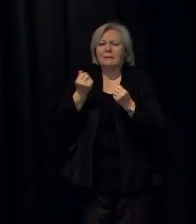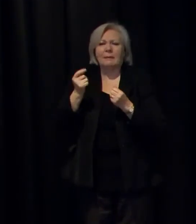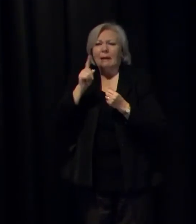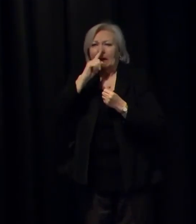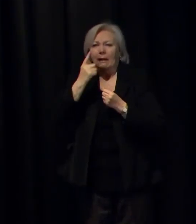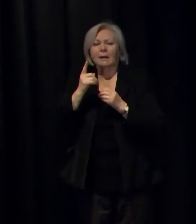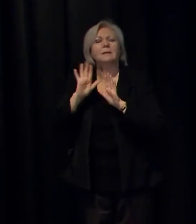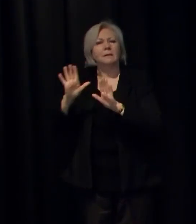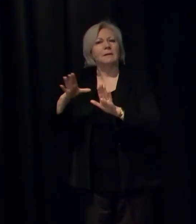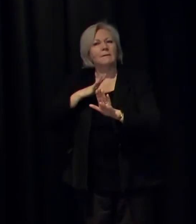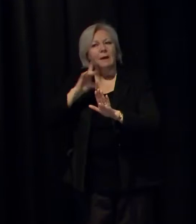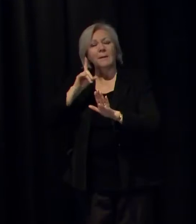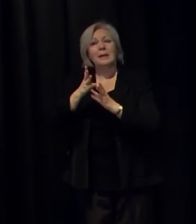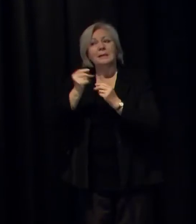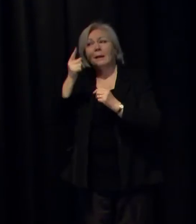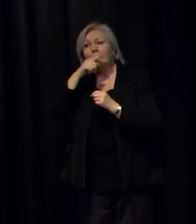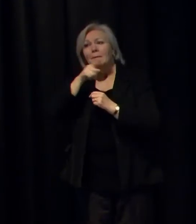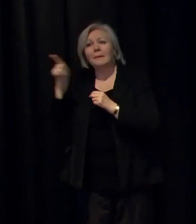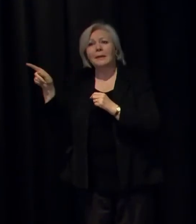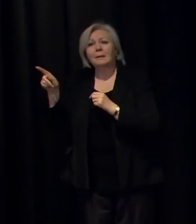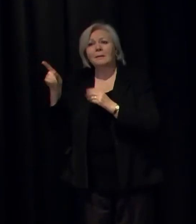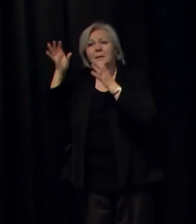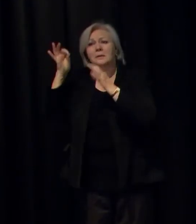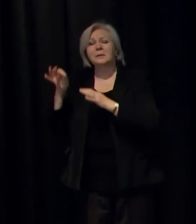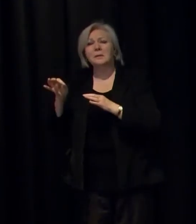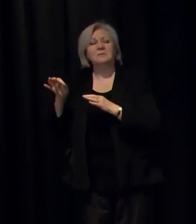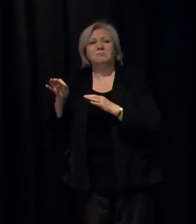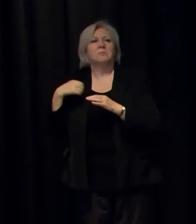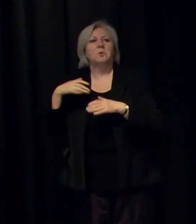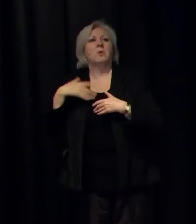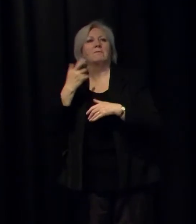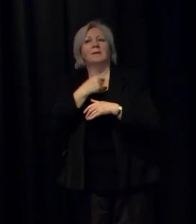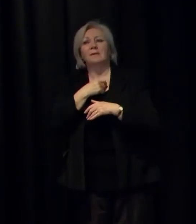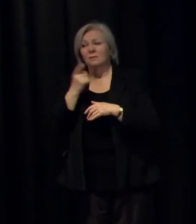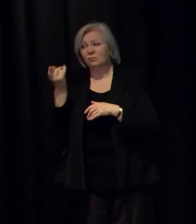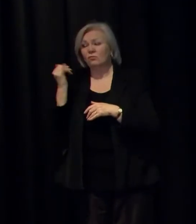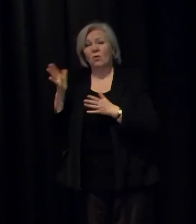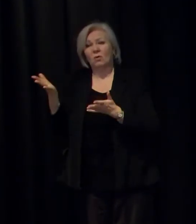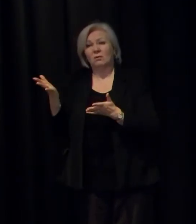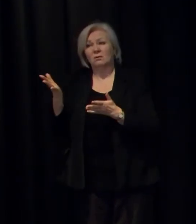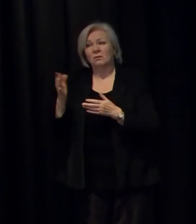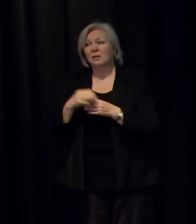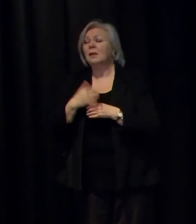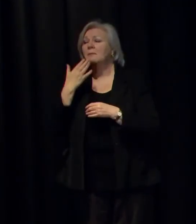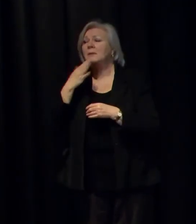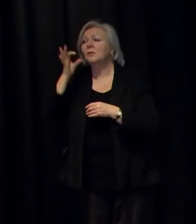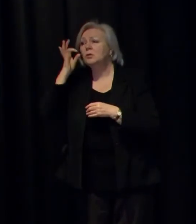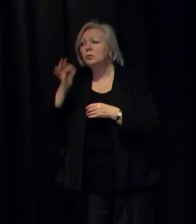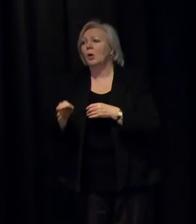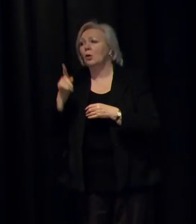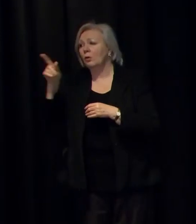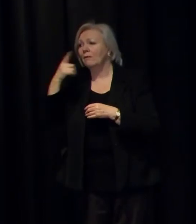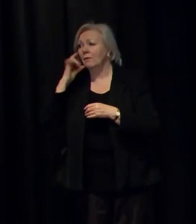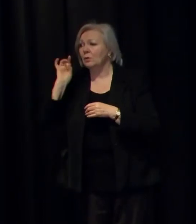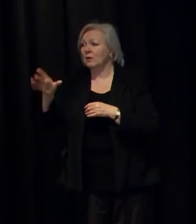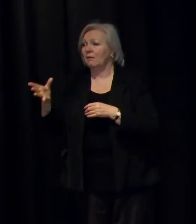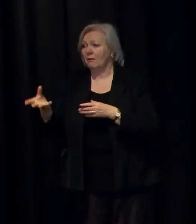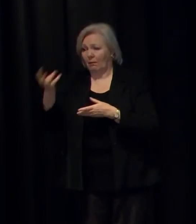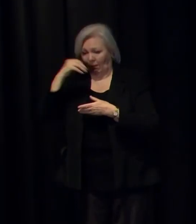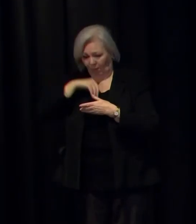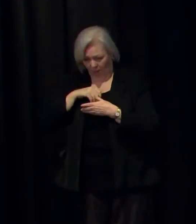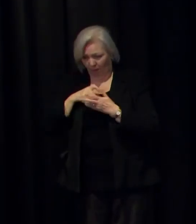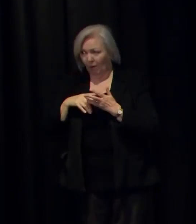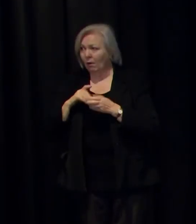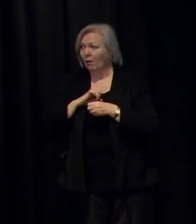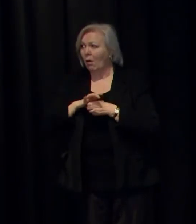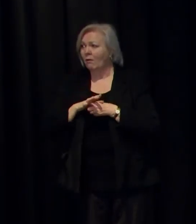But for people who've made a choice, and I respectfully say it's the wrong choice, get vaccinated. Don't be one of the people in ICU. Get vaccinated. And if I